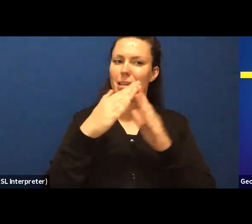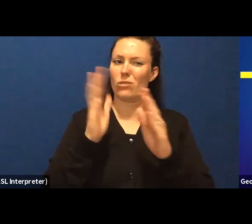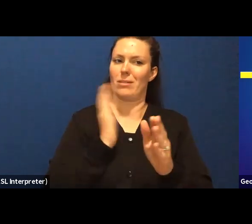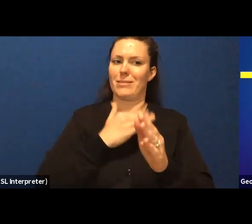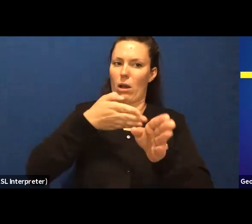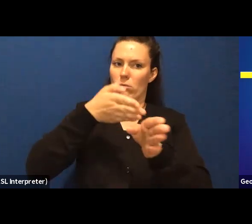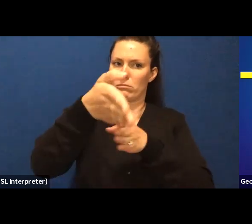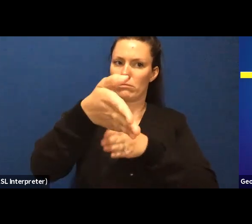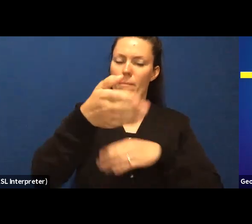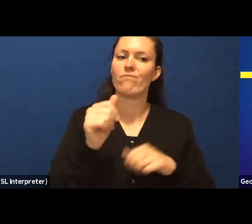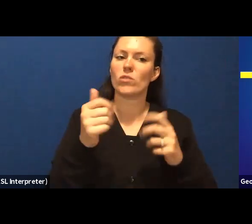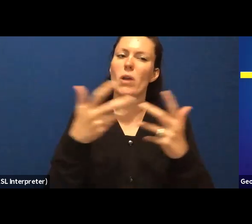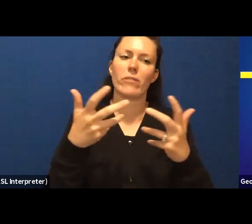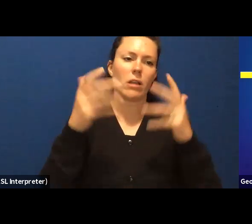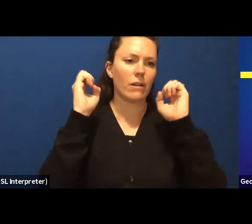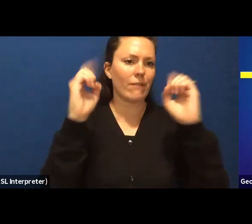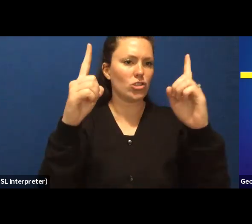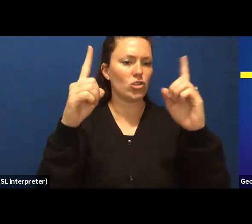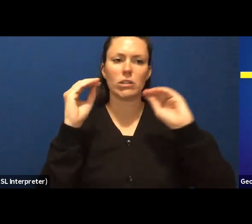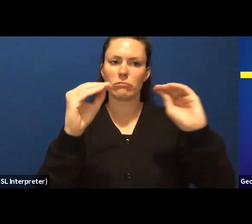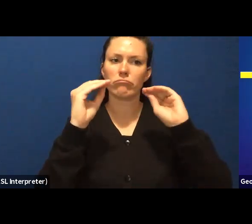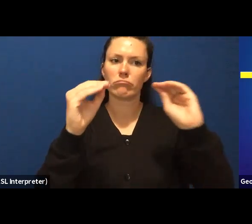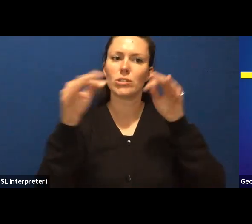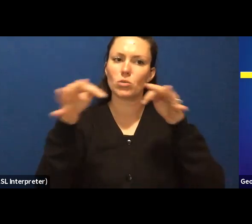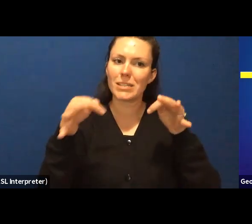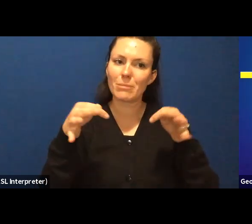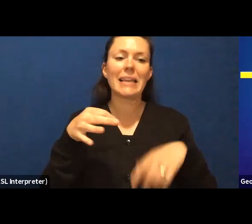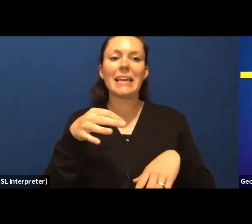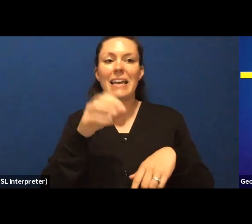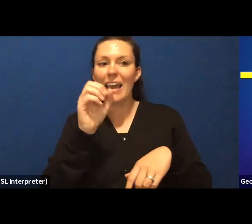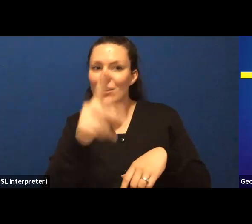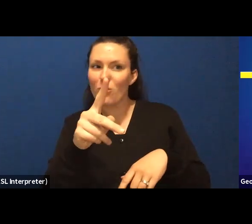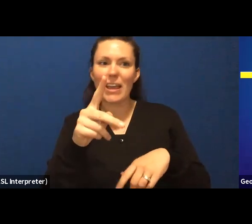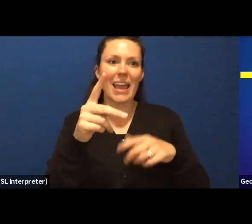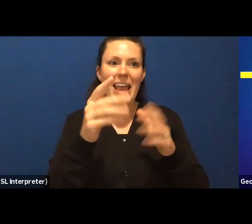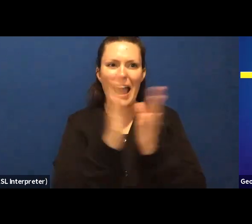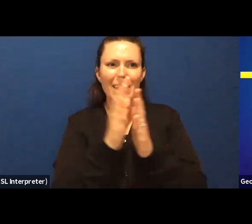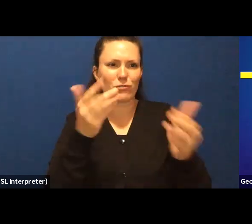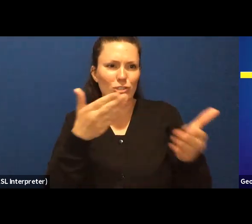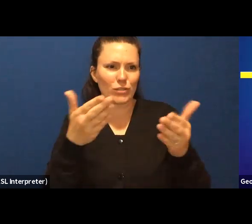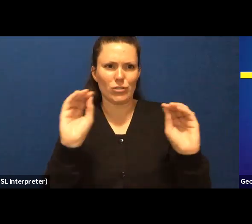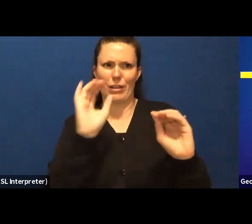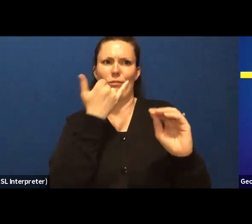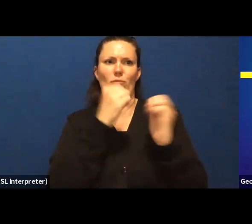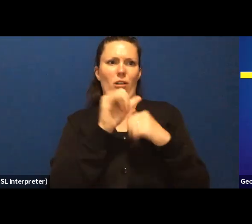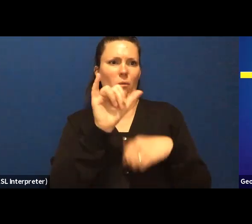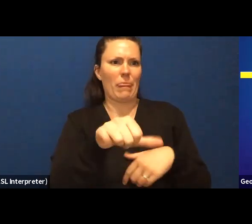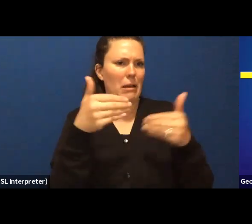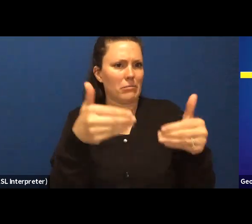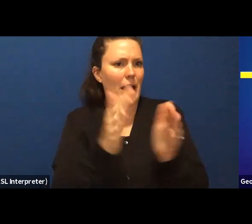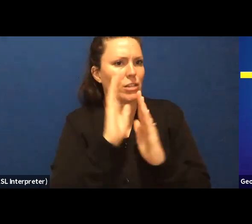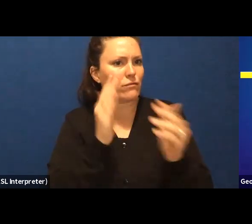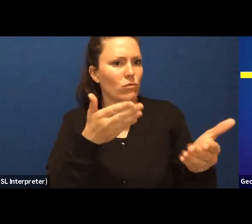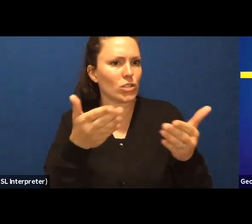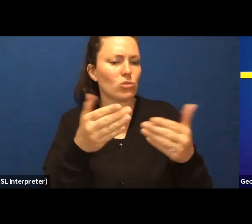done a lot of education to tell them that it's okay to ask for services. There is nothing wrong with asking